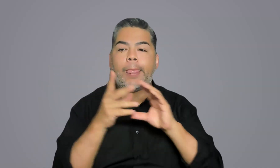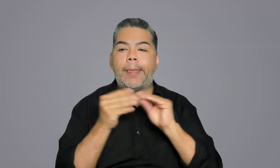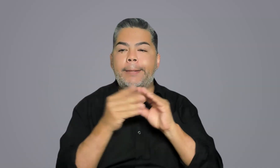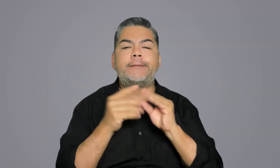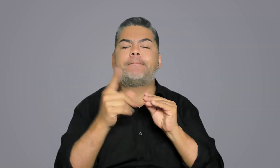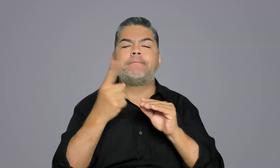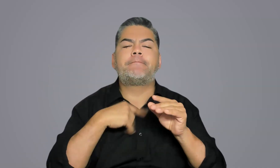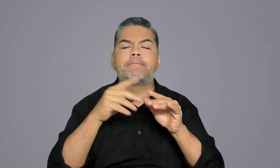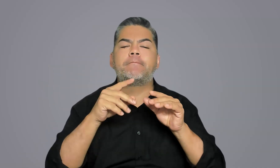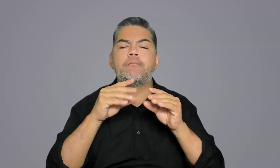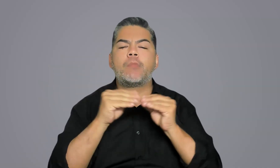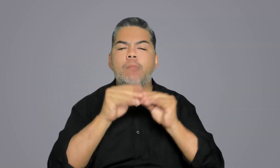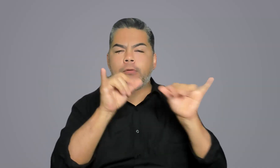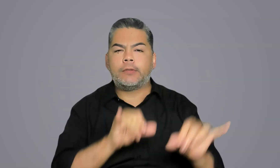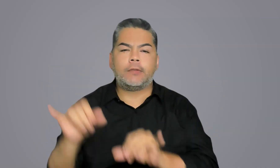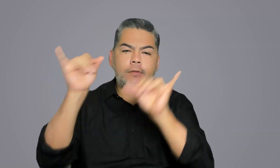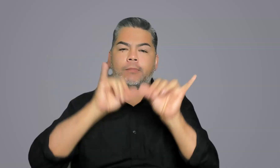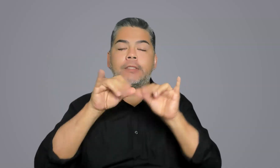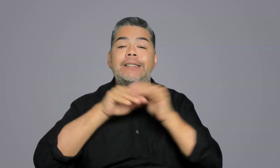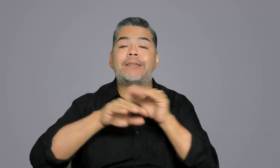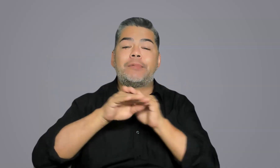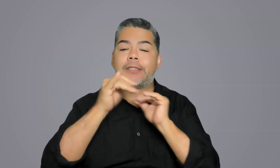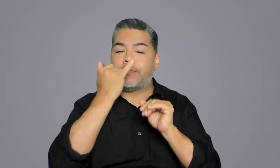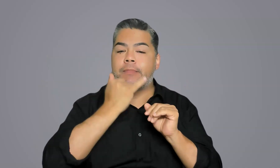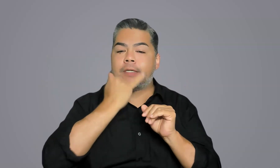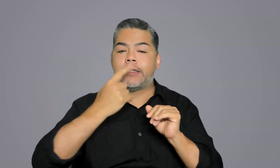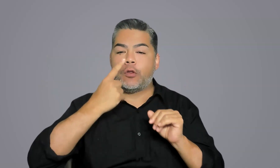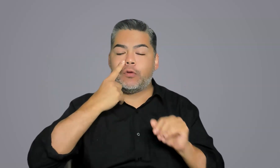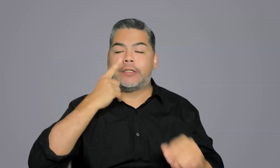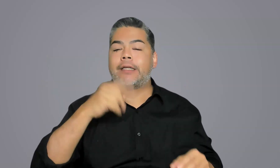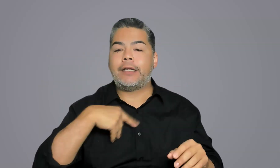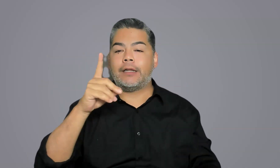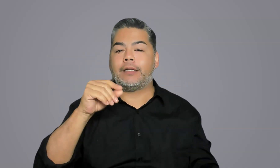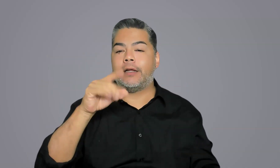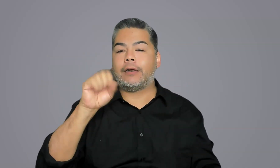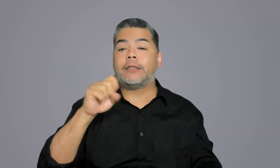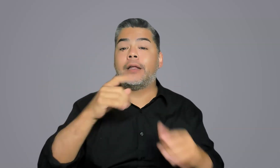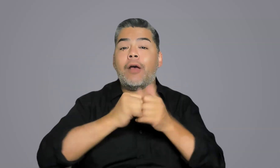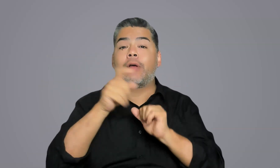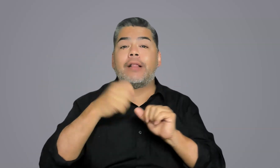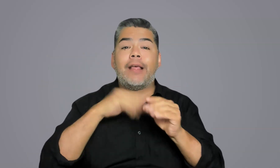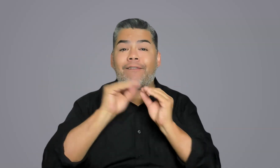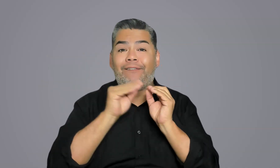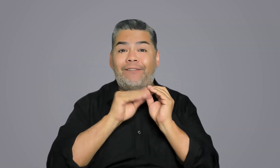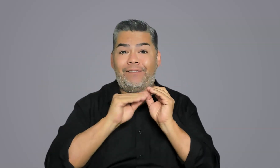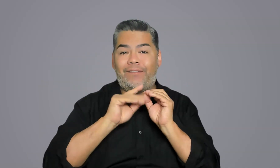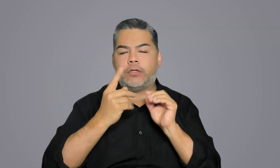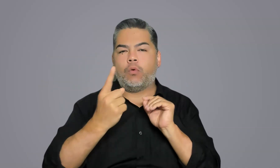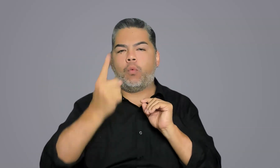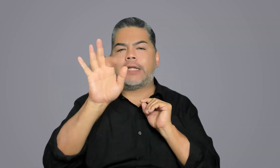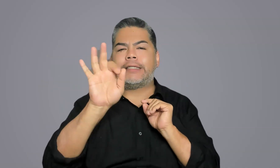accessibility mistake you see in digital documents, and how could someone quickly fix it? And what's one tip